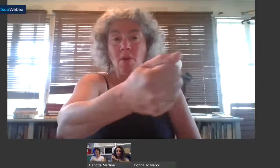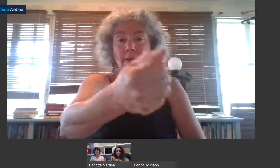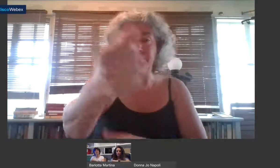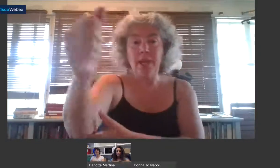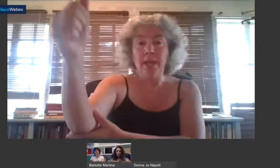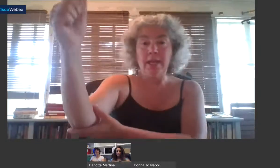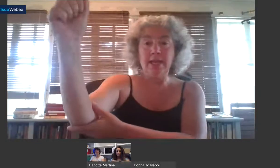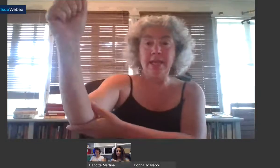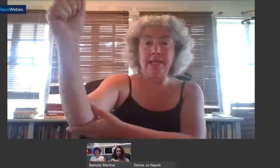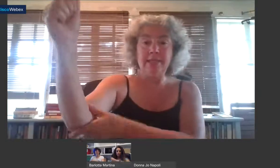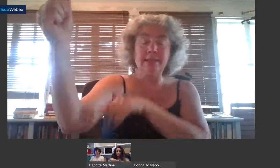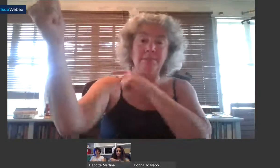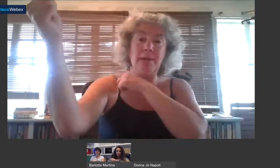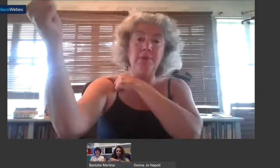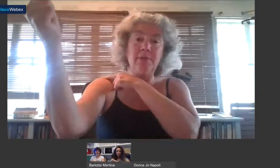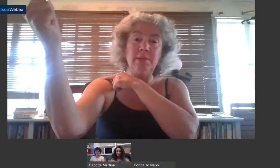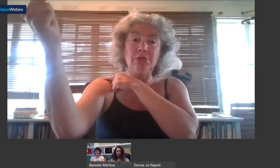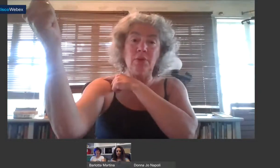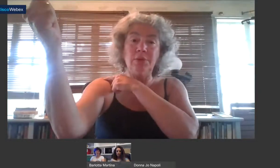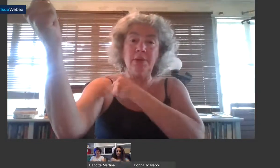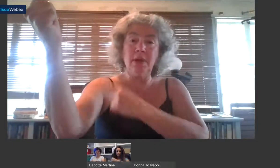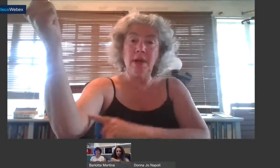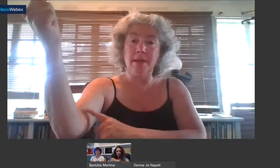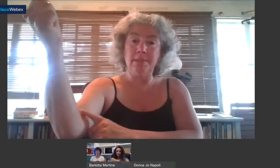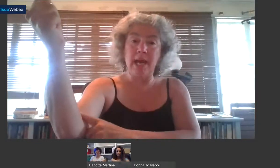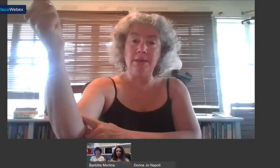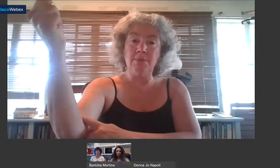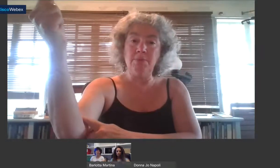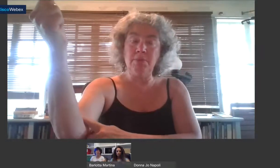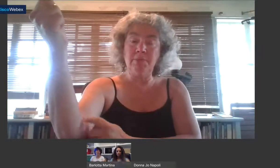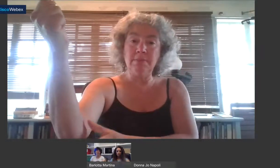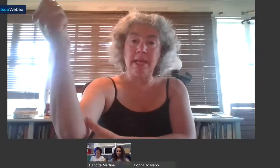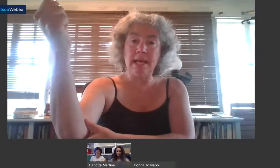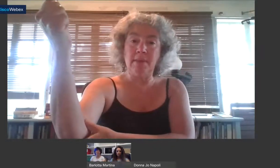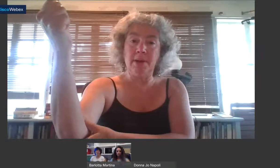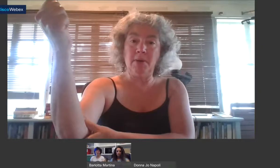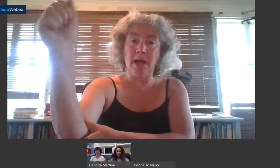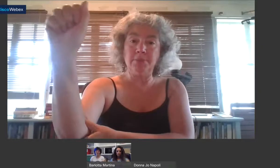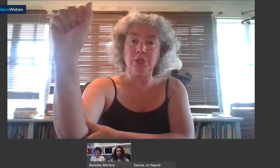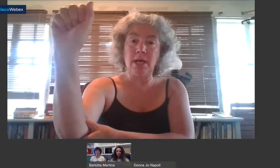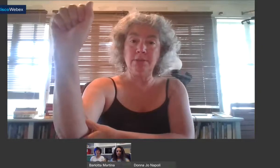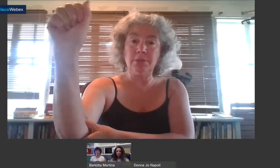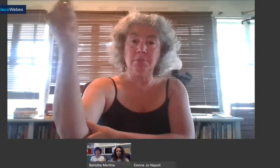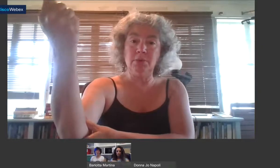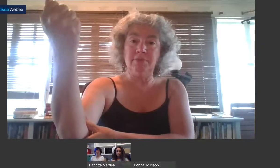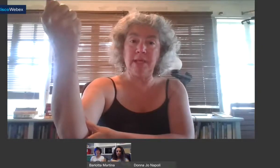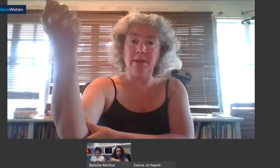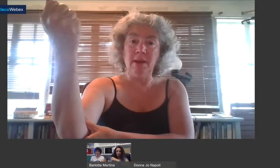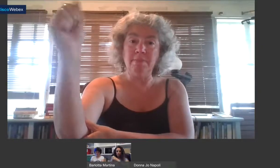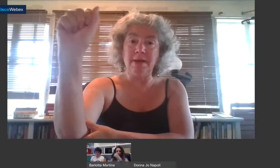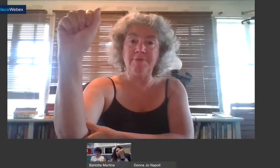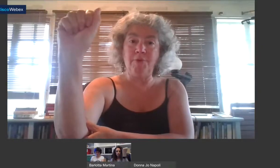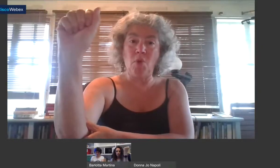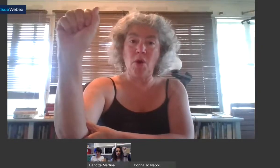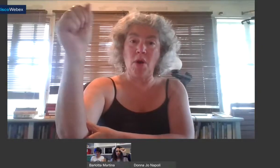arm. That is, I'm not moving my shoulder, I'm not moving my elbow, I'm just moving my